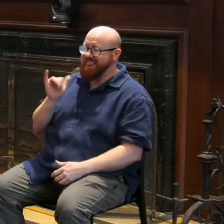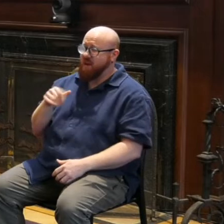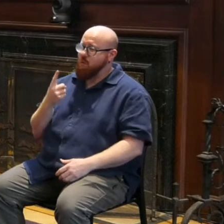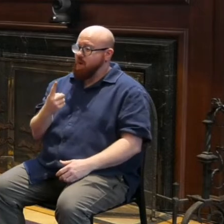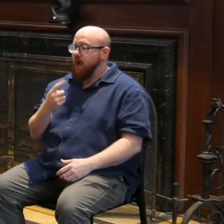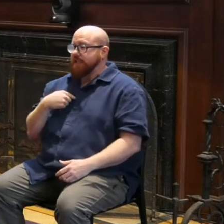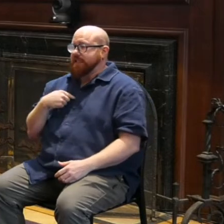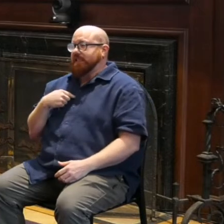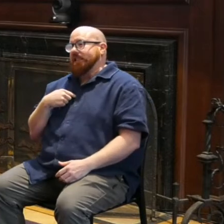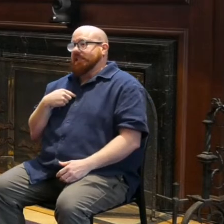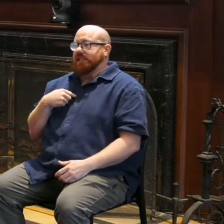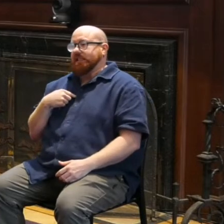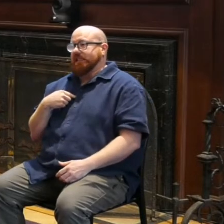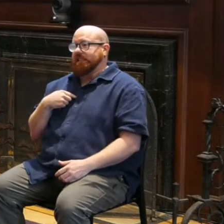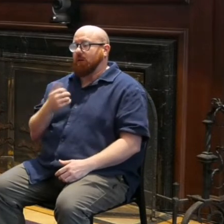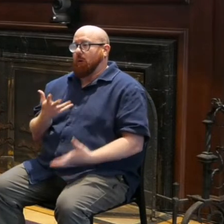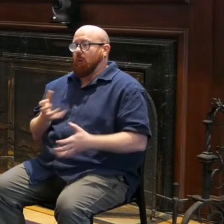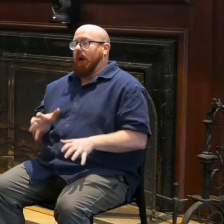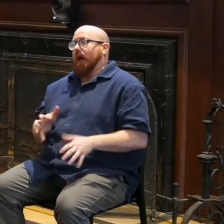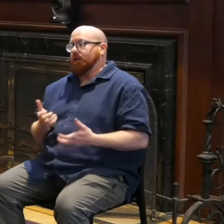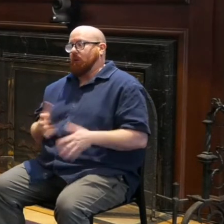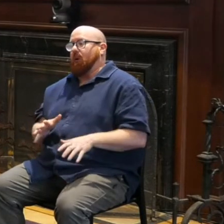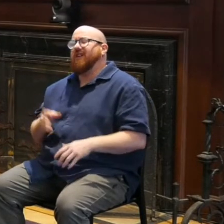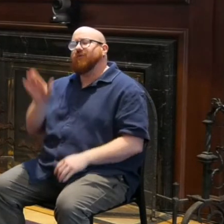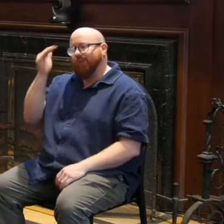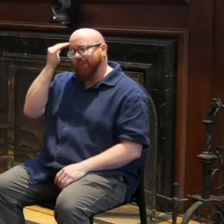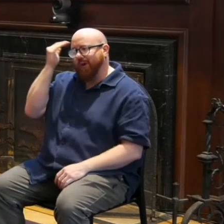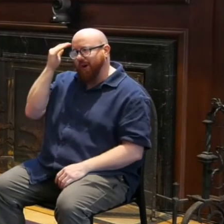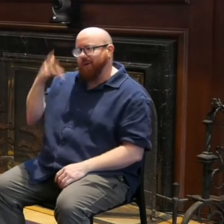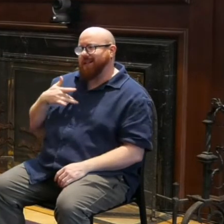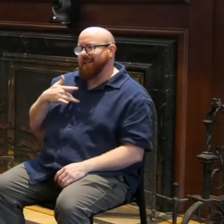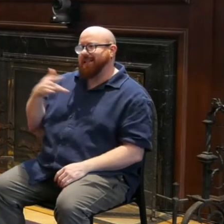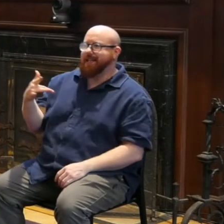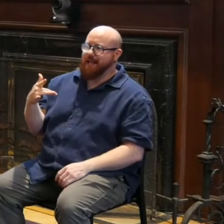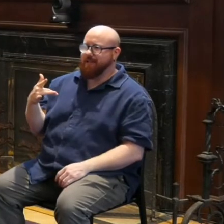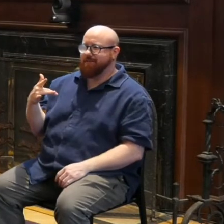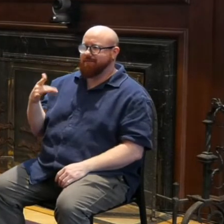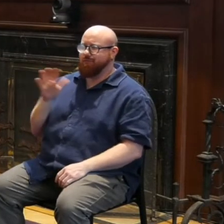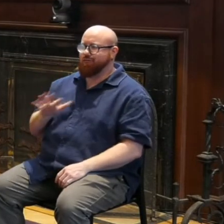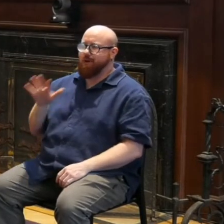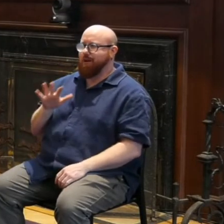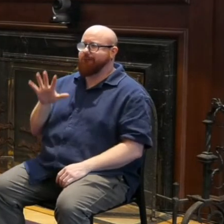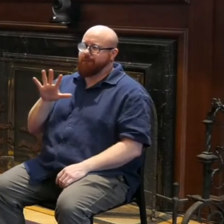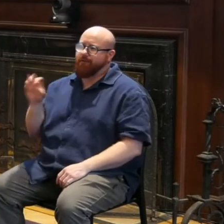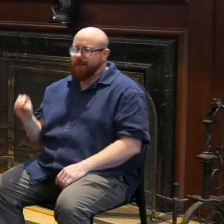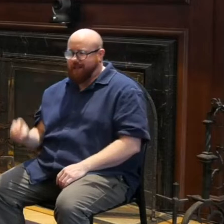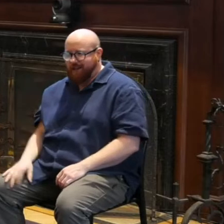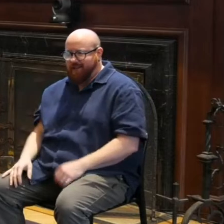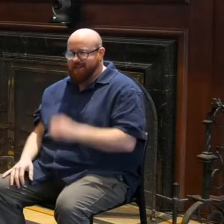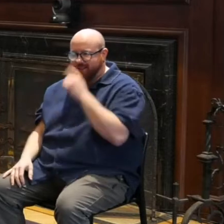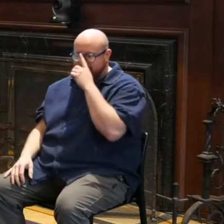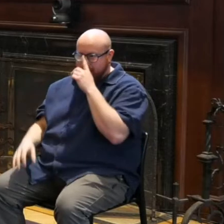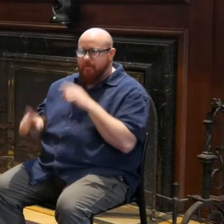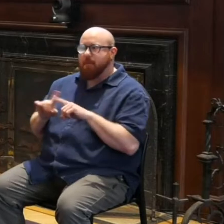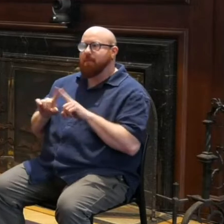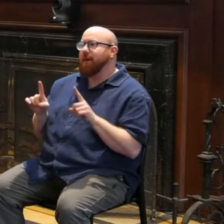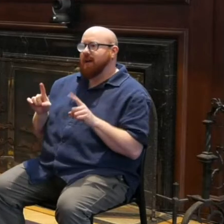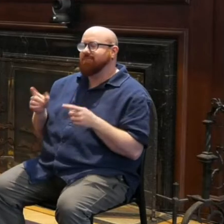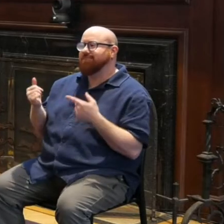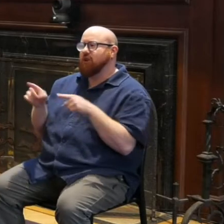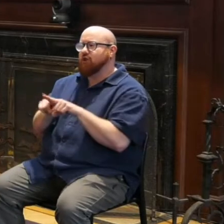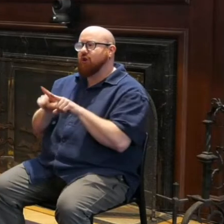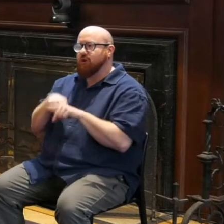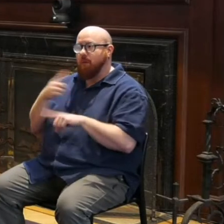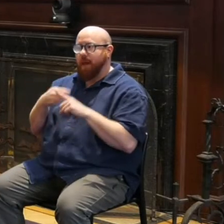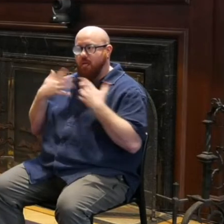birthday. You know, usually it's the turning of the decade. So this is also a poem about clothing, either